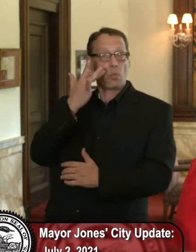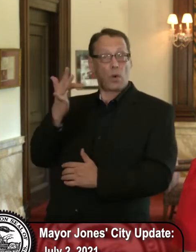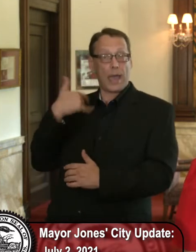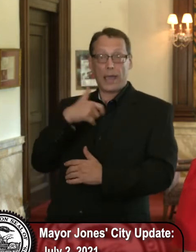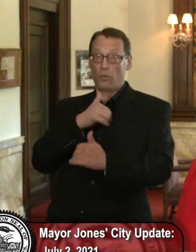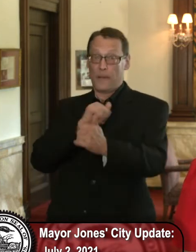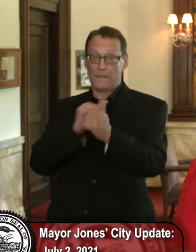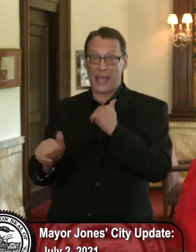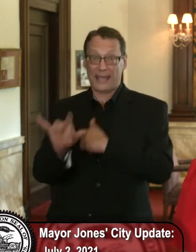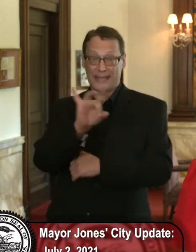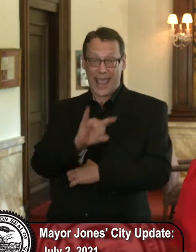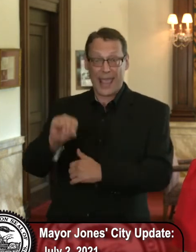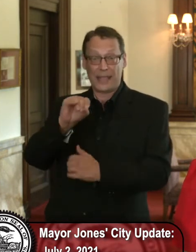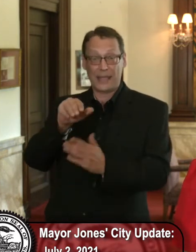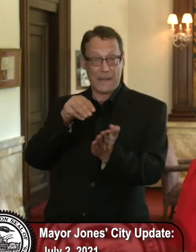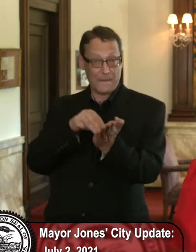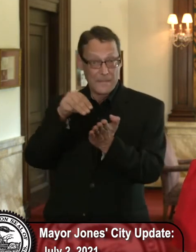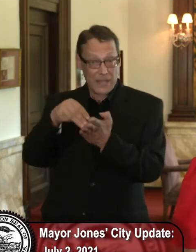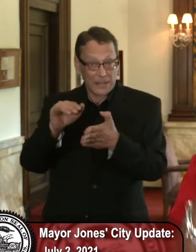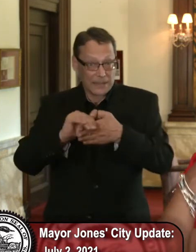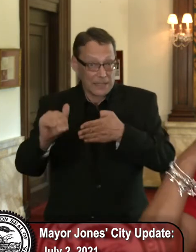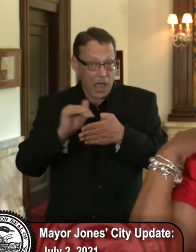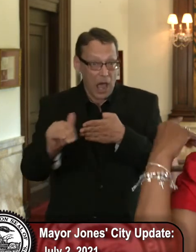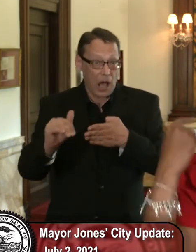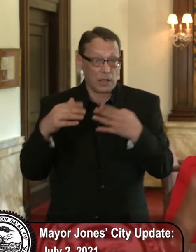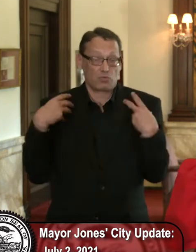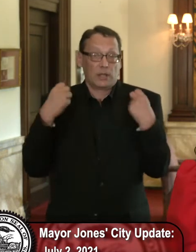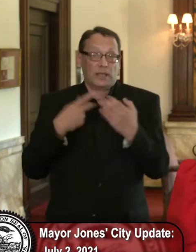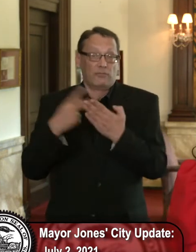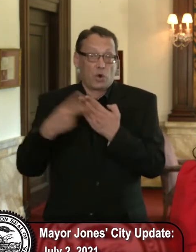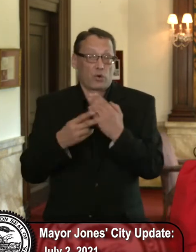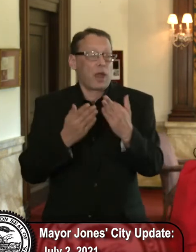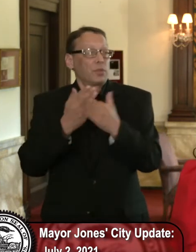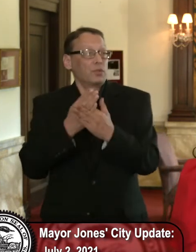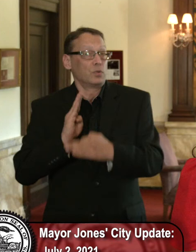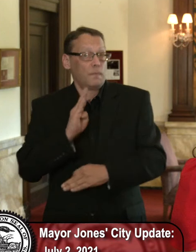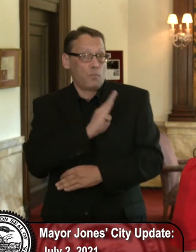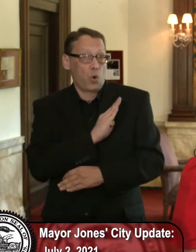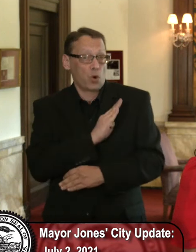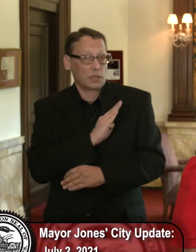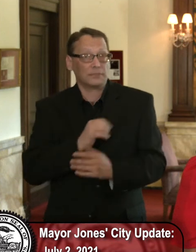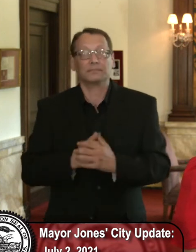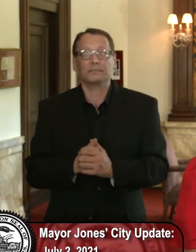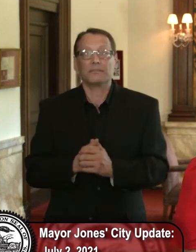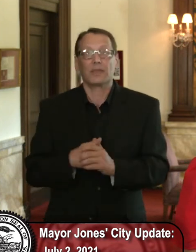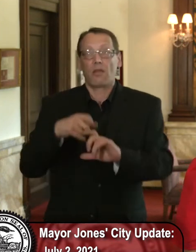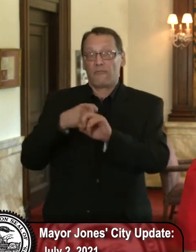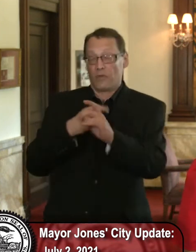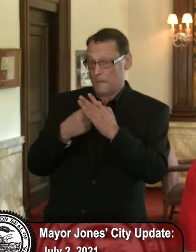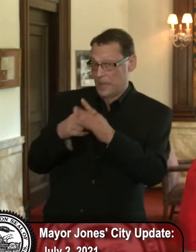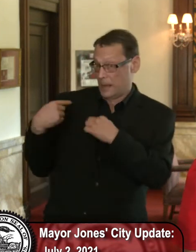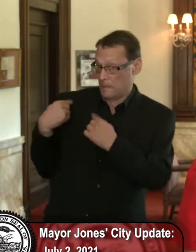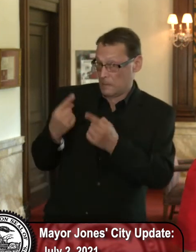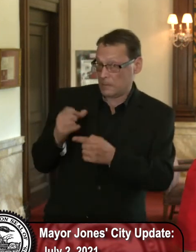we passed our $80 million direct relief proposal through the Board of Estimate and Apportionment. From the beginning, St.